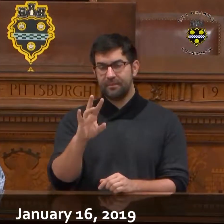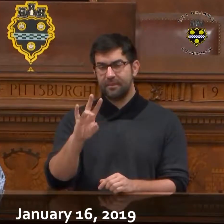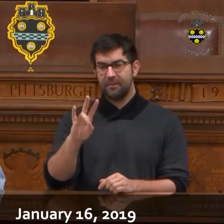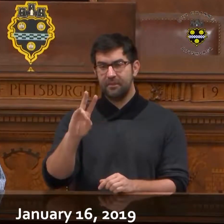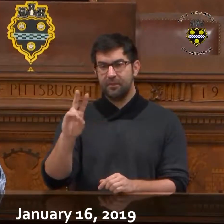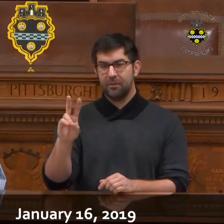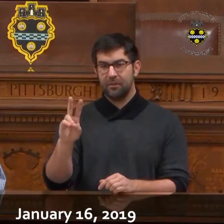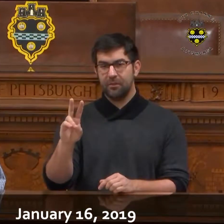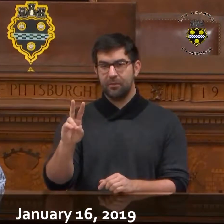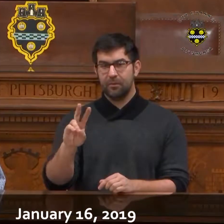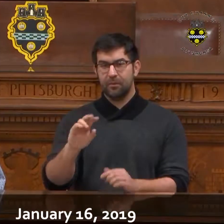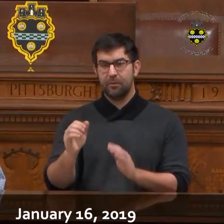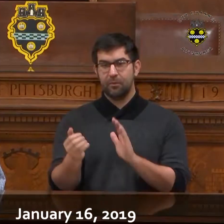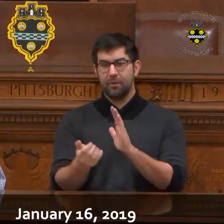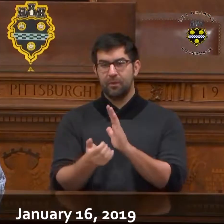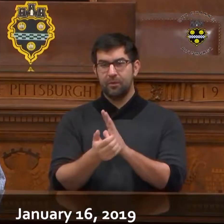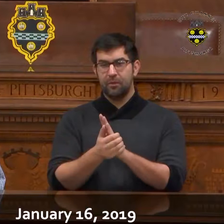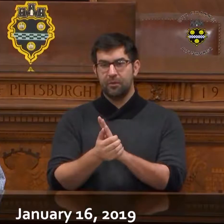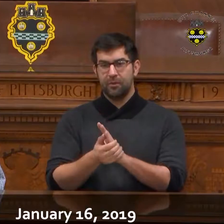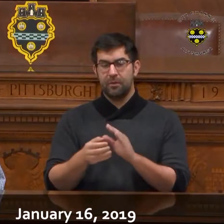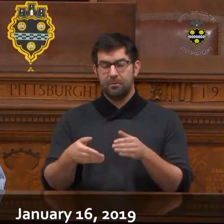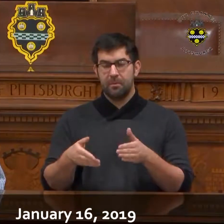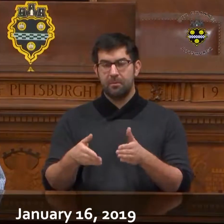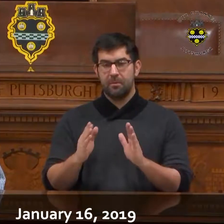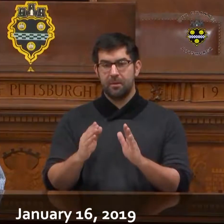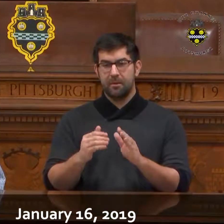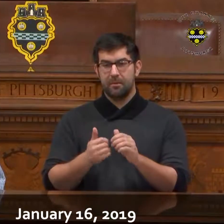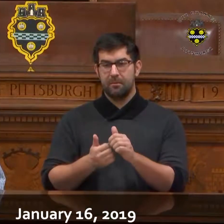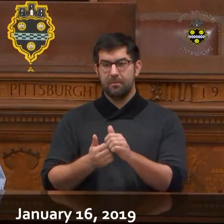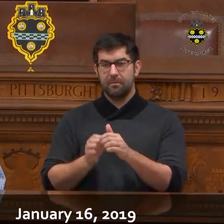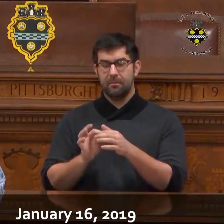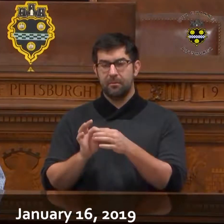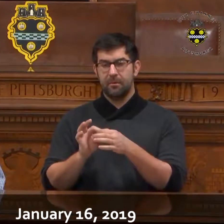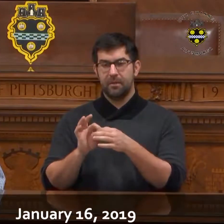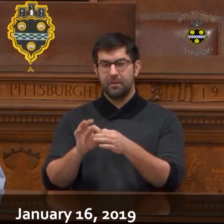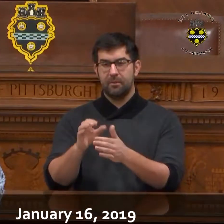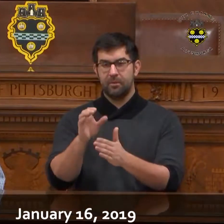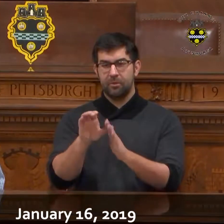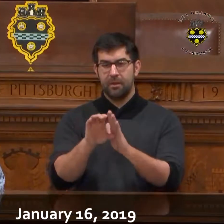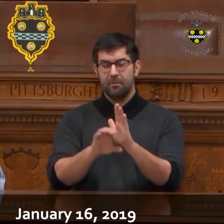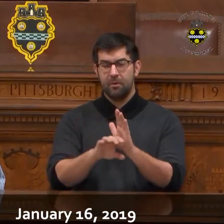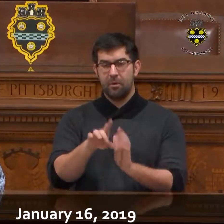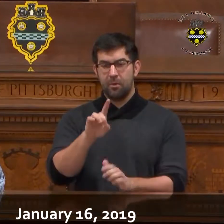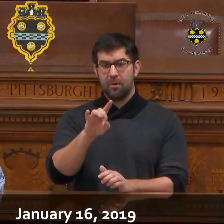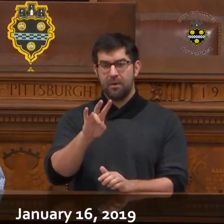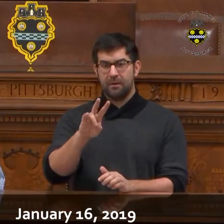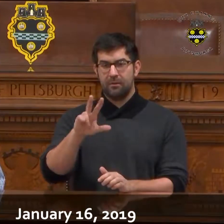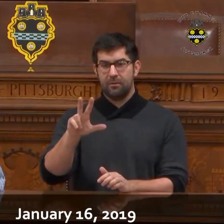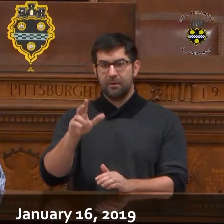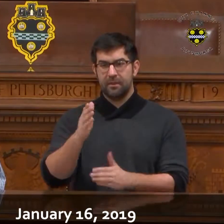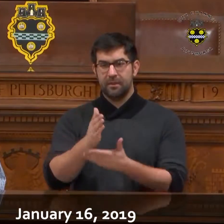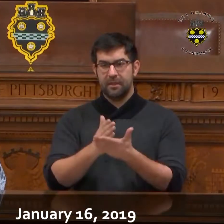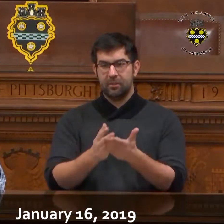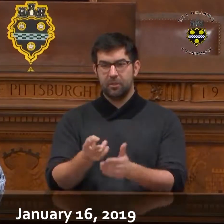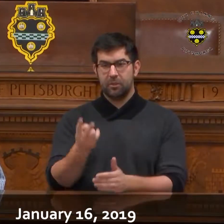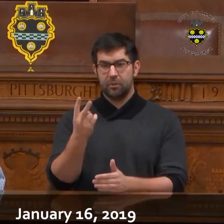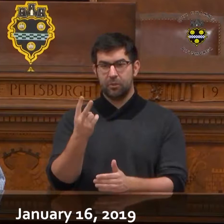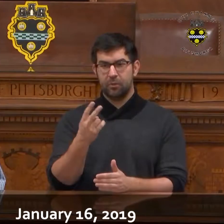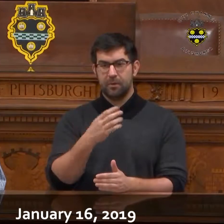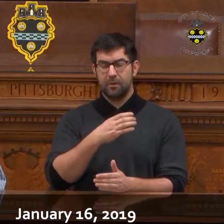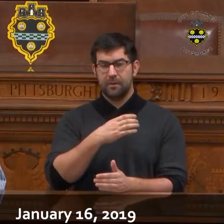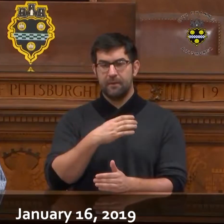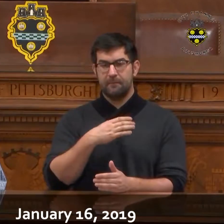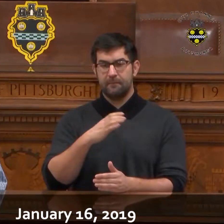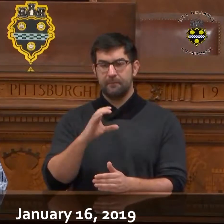2019-1272, resolution authorizing pursuant to Chapter 173, Section 2, Commission